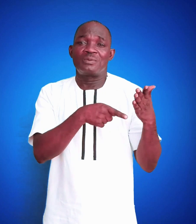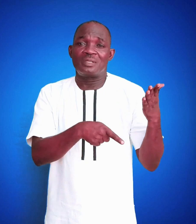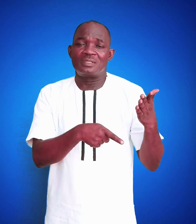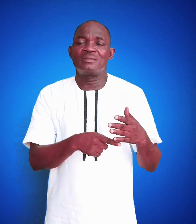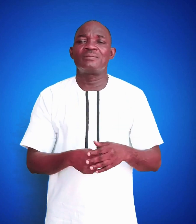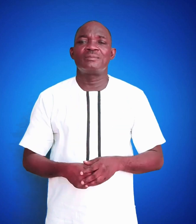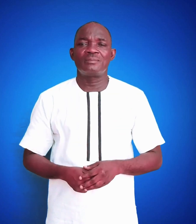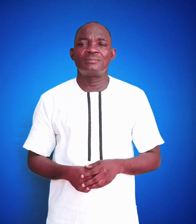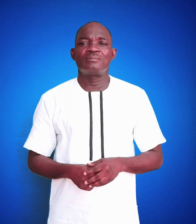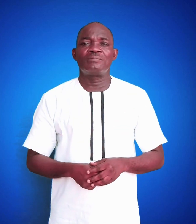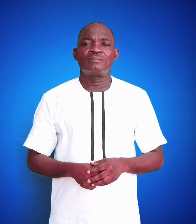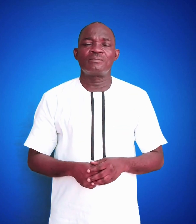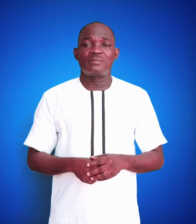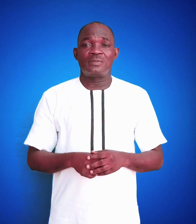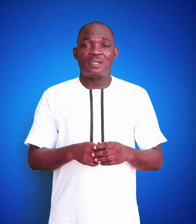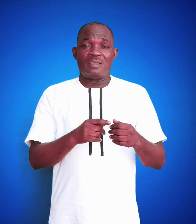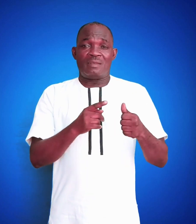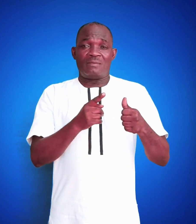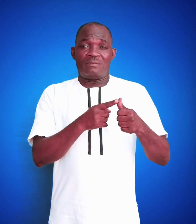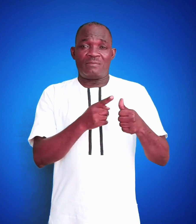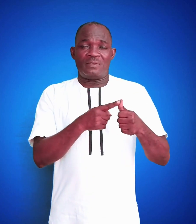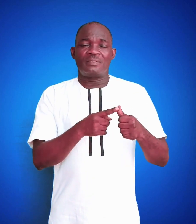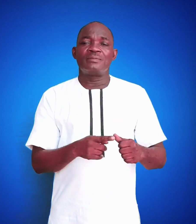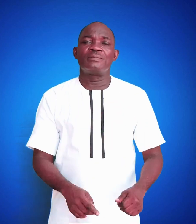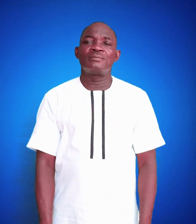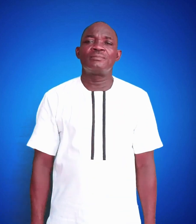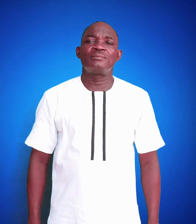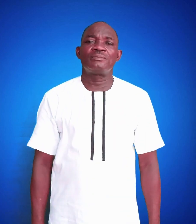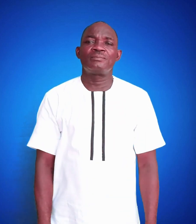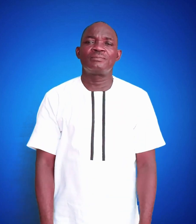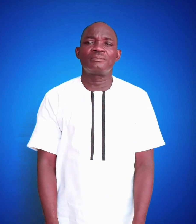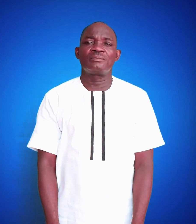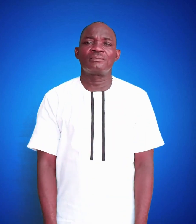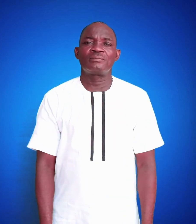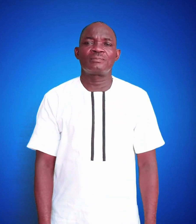Responsibilities. 1.